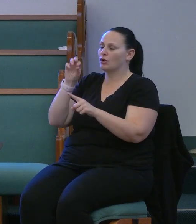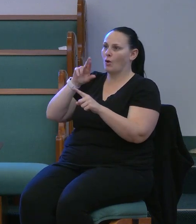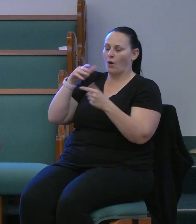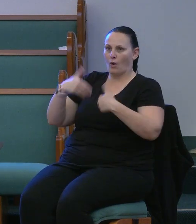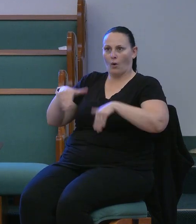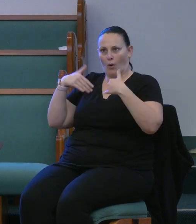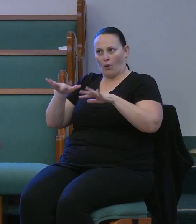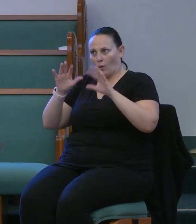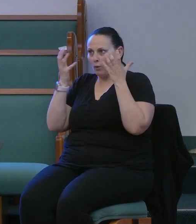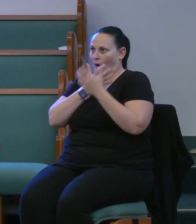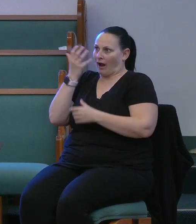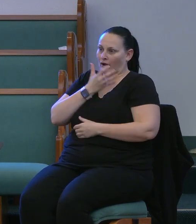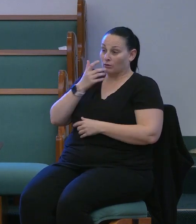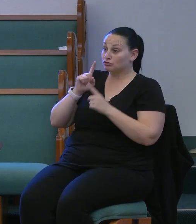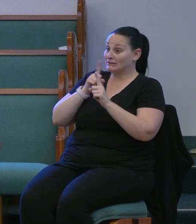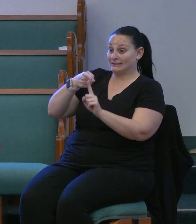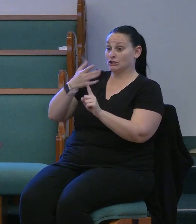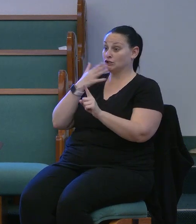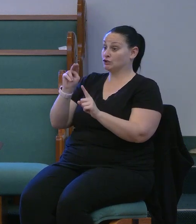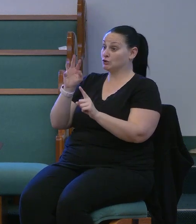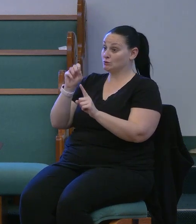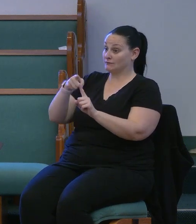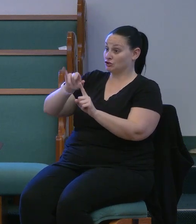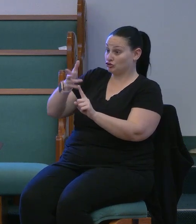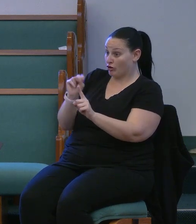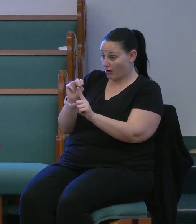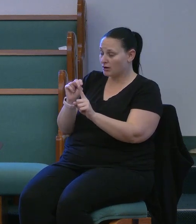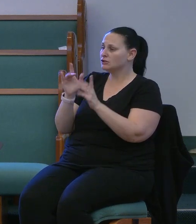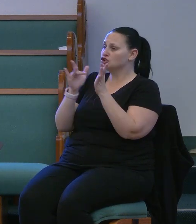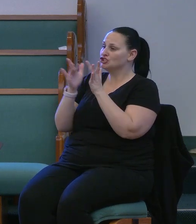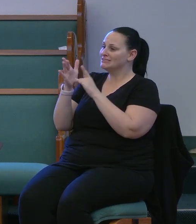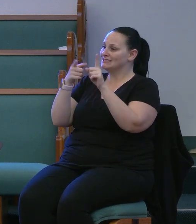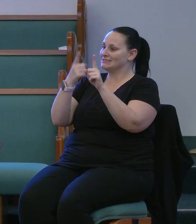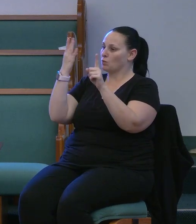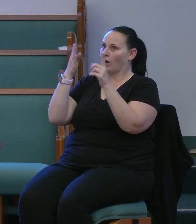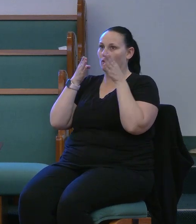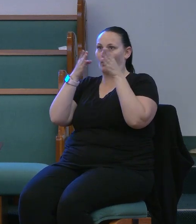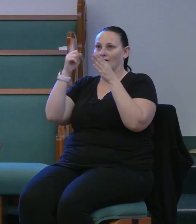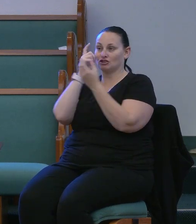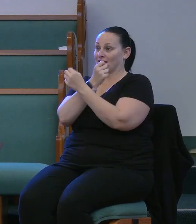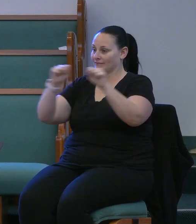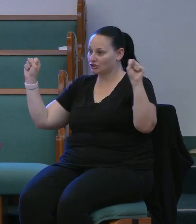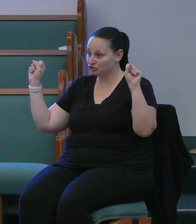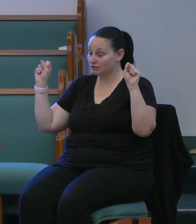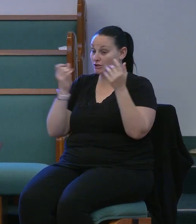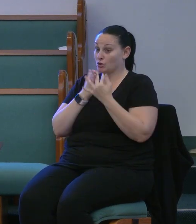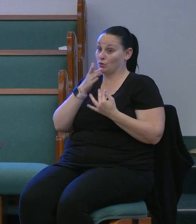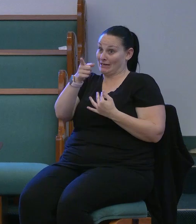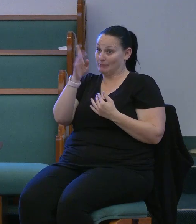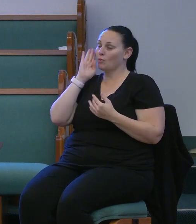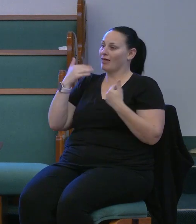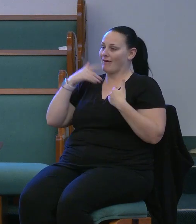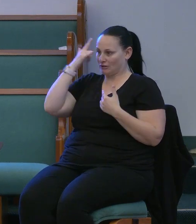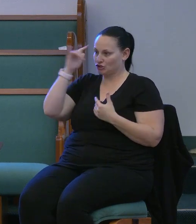miraculous. The good news of John is that Jesus is the one way to salvation, and through him you will have